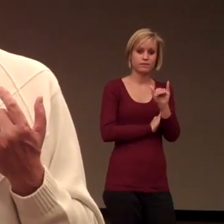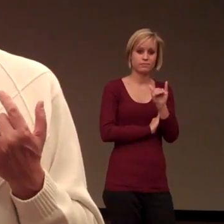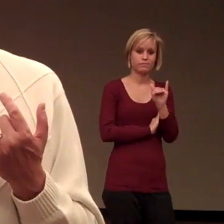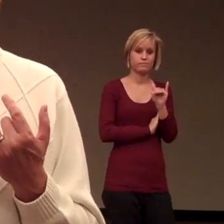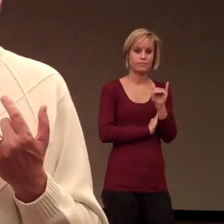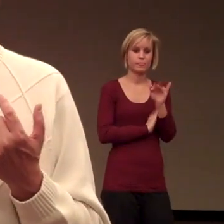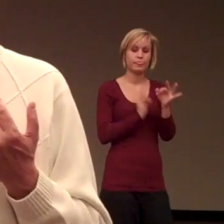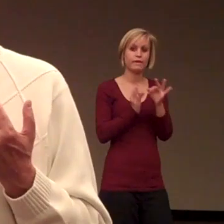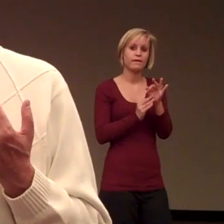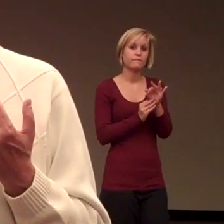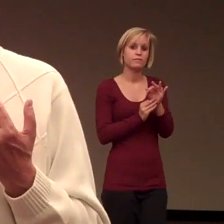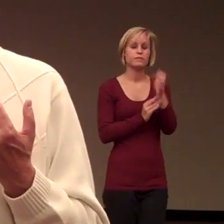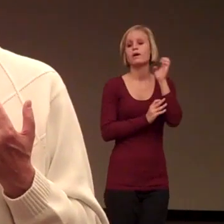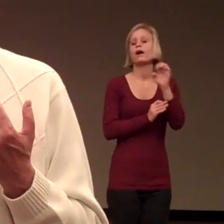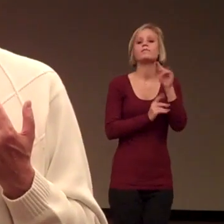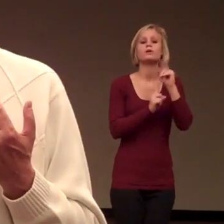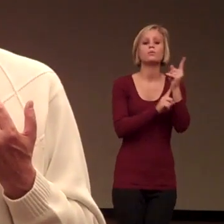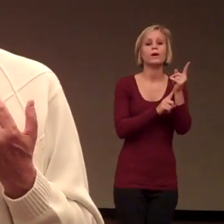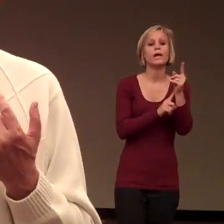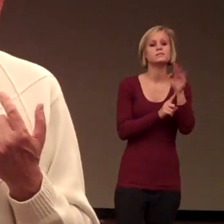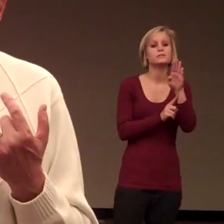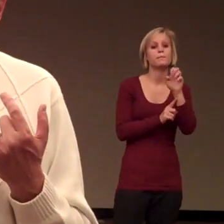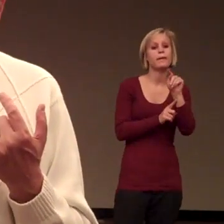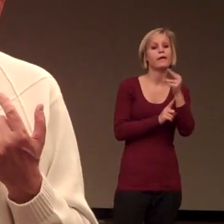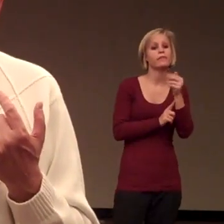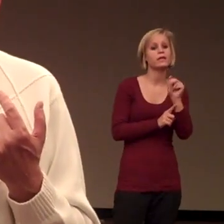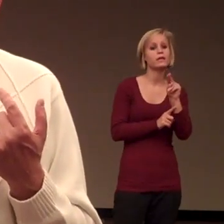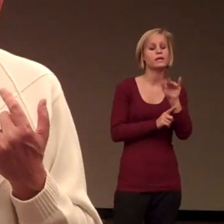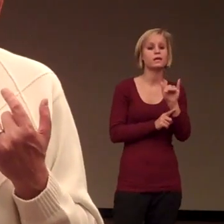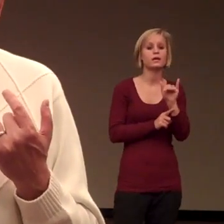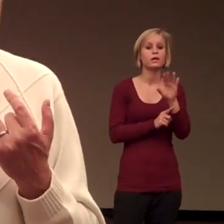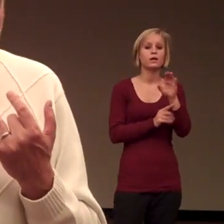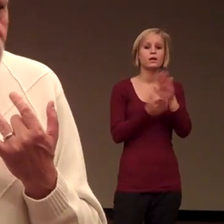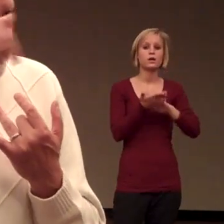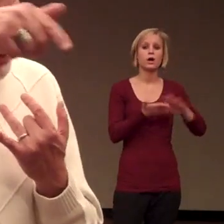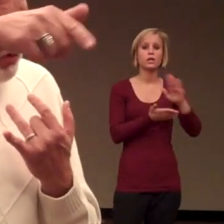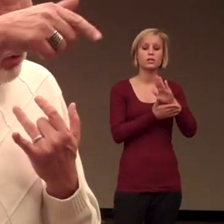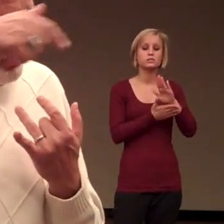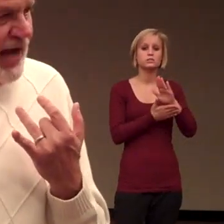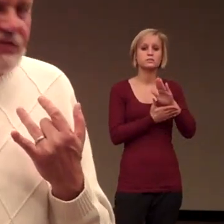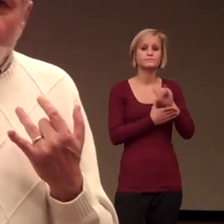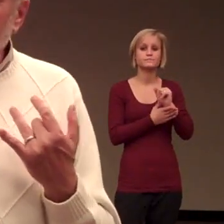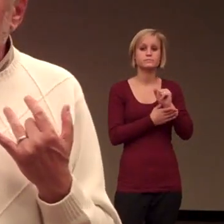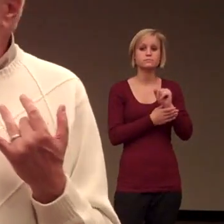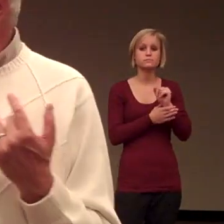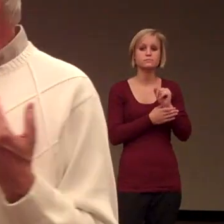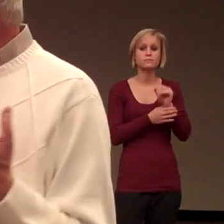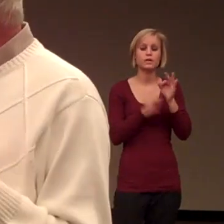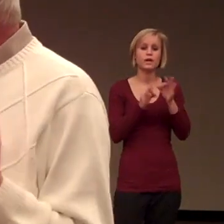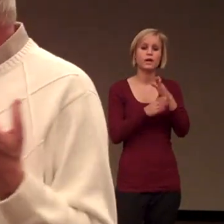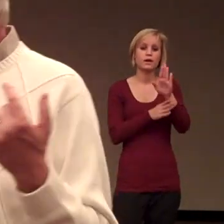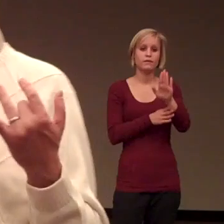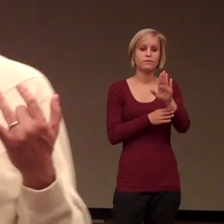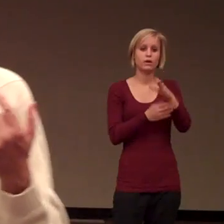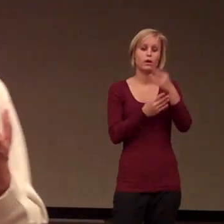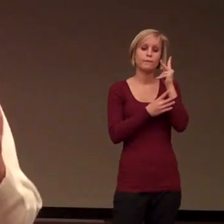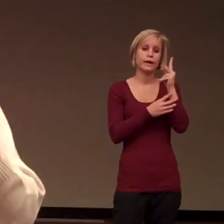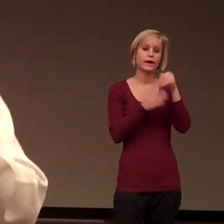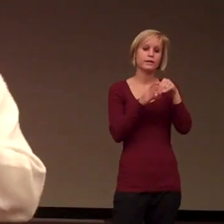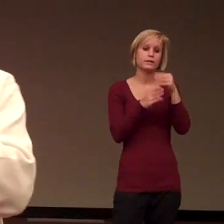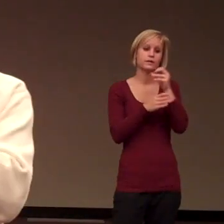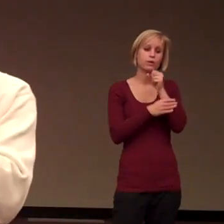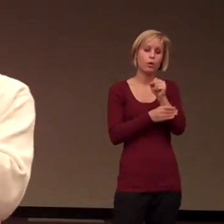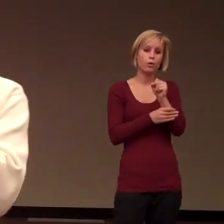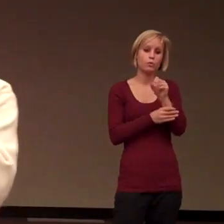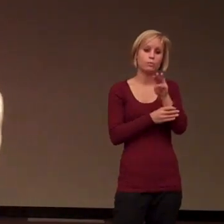Now, if you've ever been to Bethany College in Old Main, you will, if you're in back of Old Main, you'll say, And if you've ever